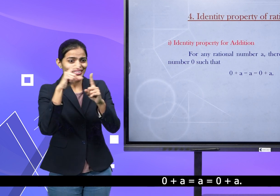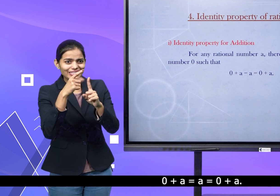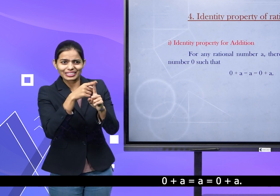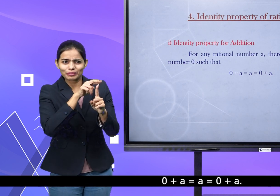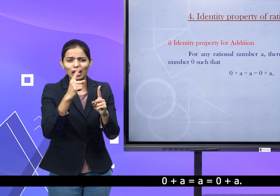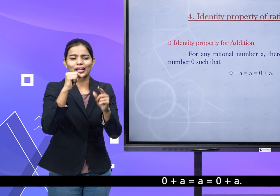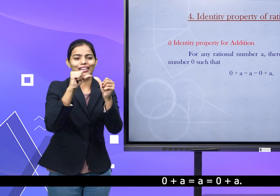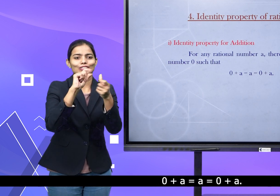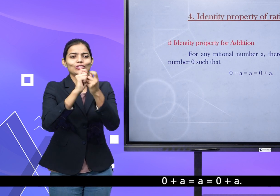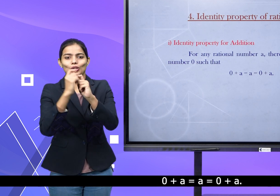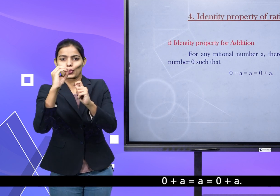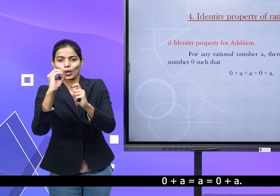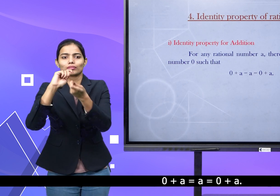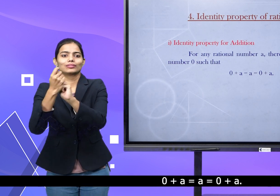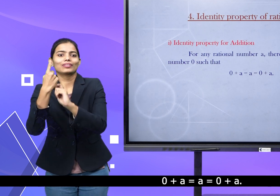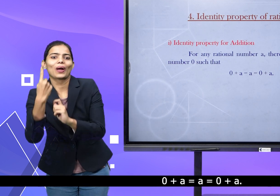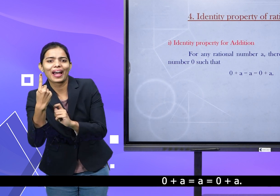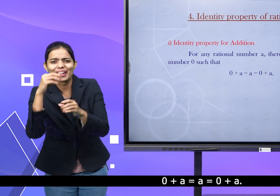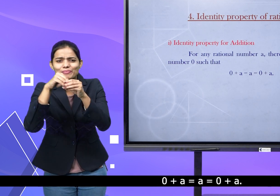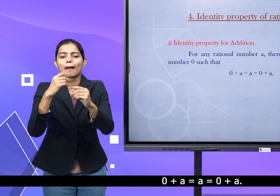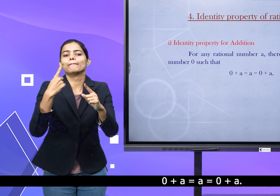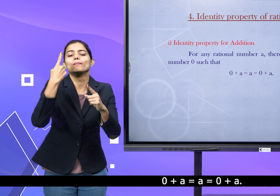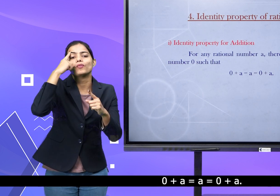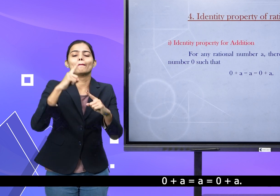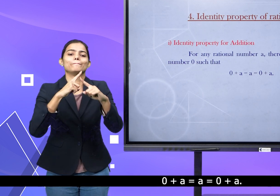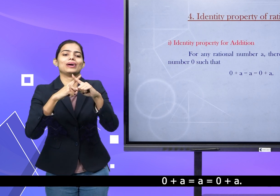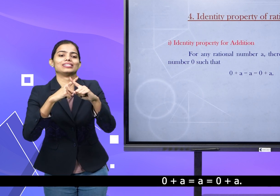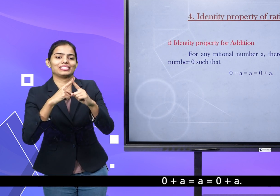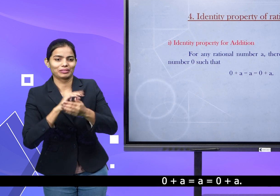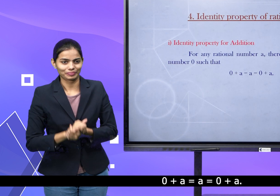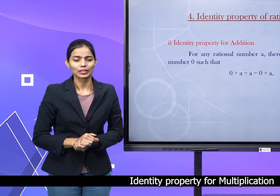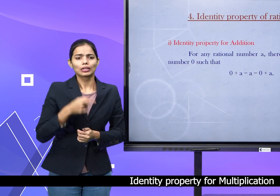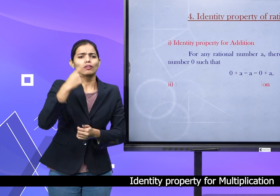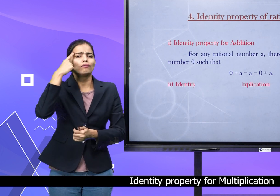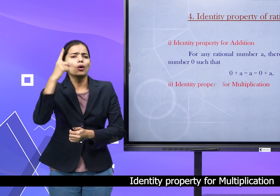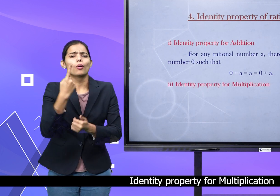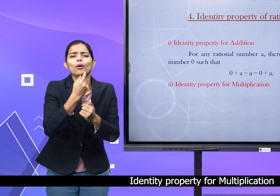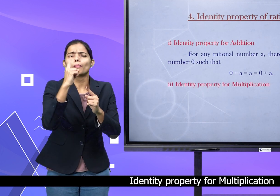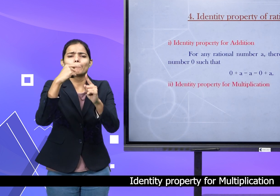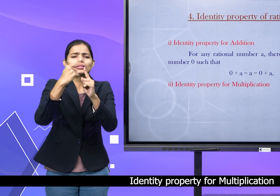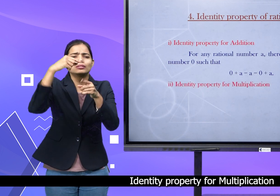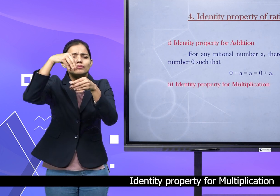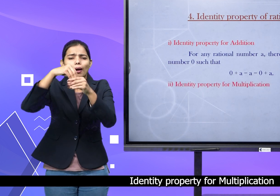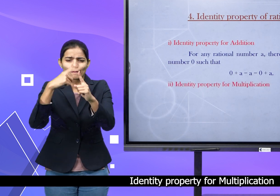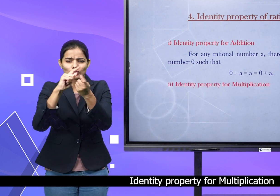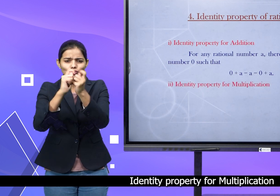0 plus A is equal to A is equal to 0 plus A. Identity property for